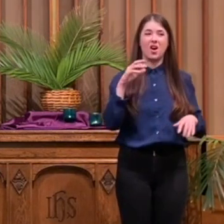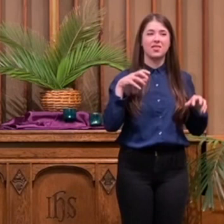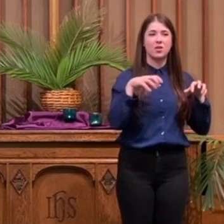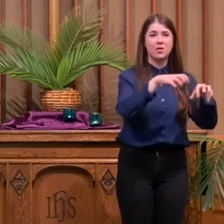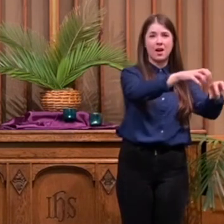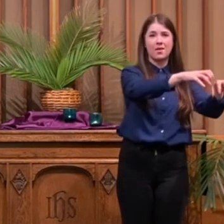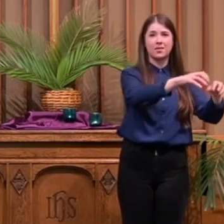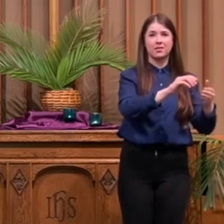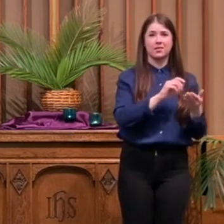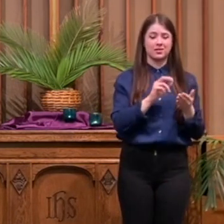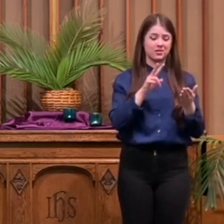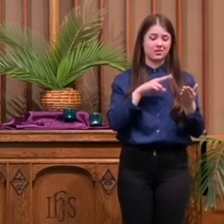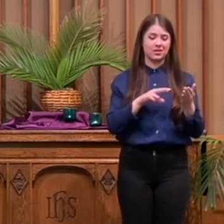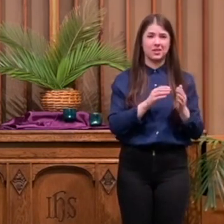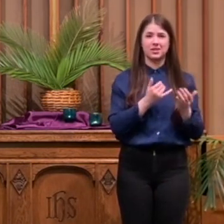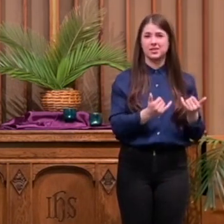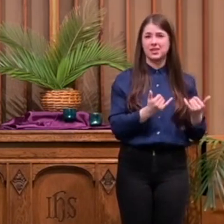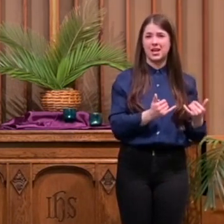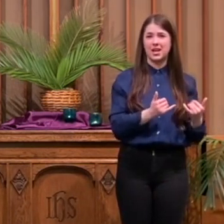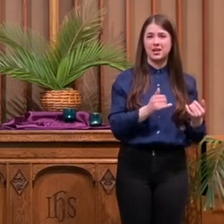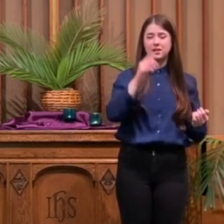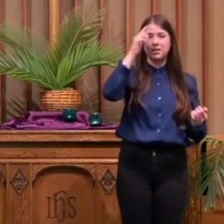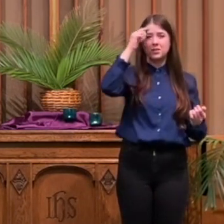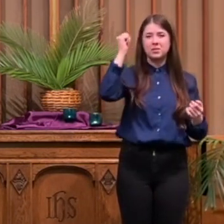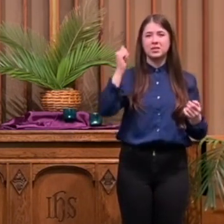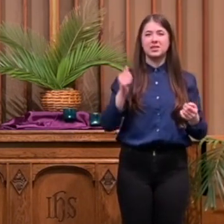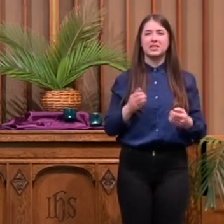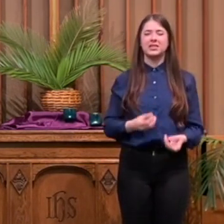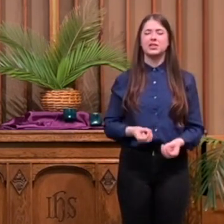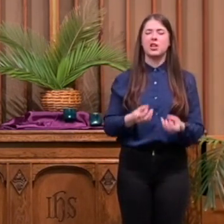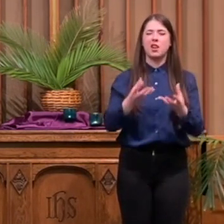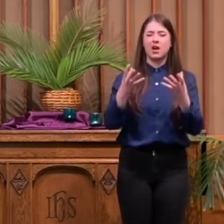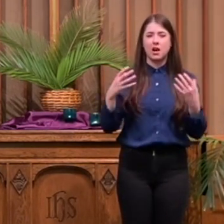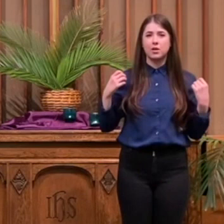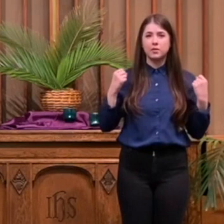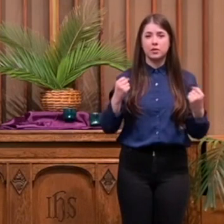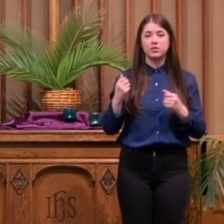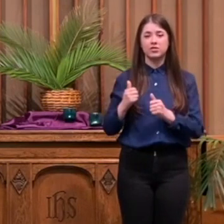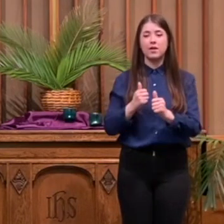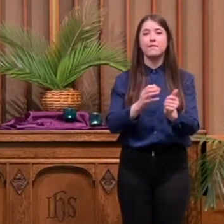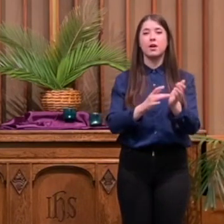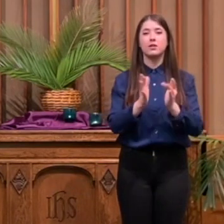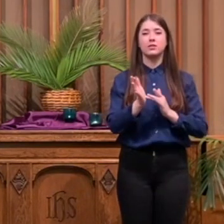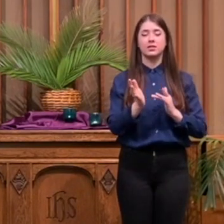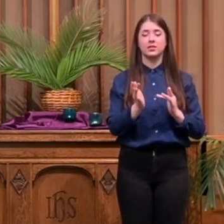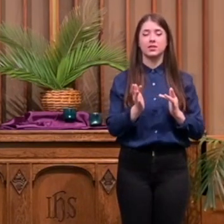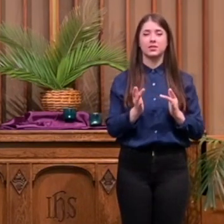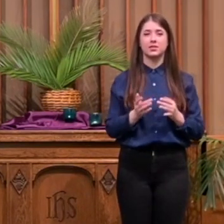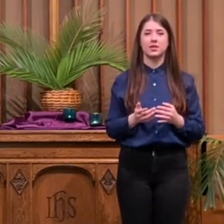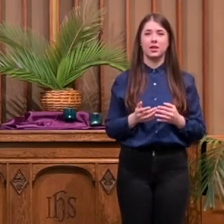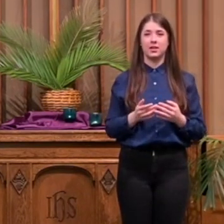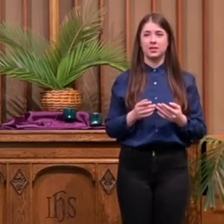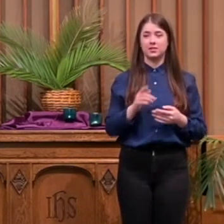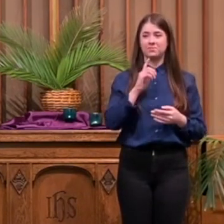today. Because it takes a lot of courage to follow Jesus. It took a